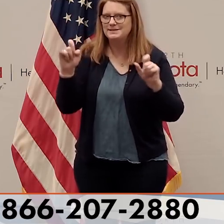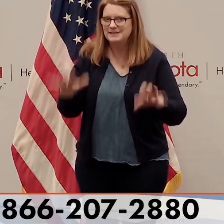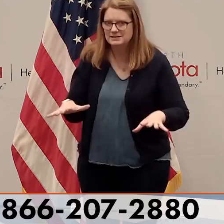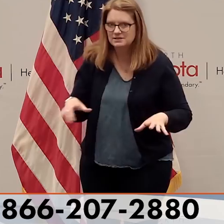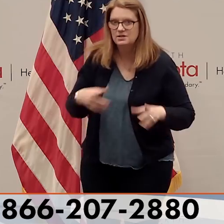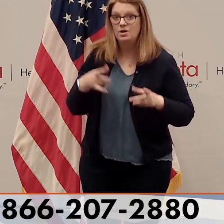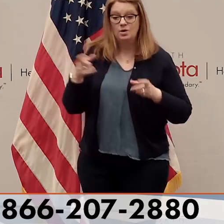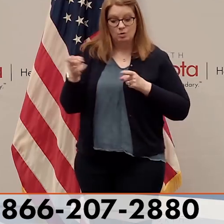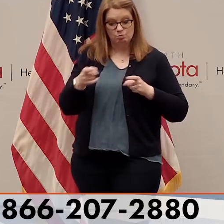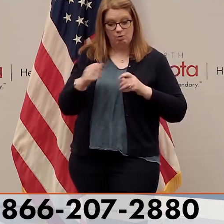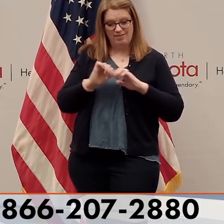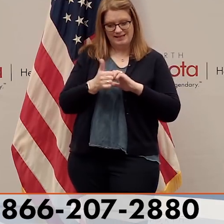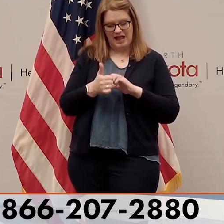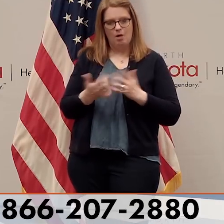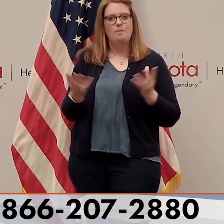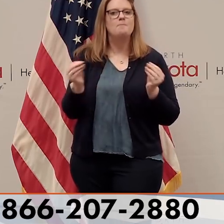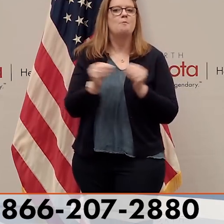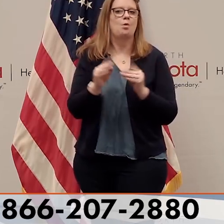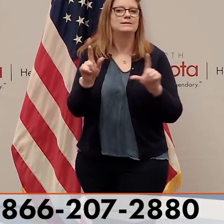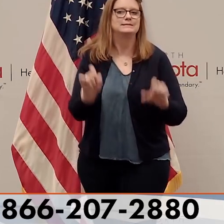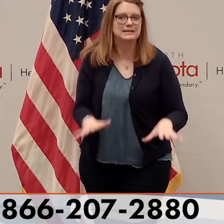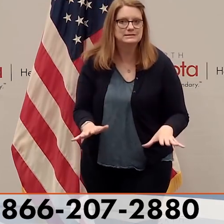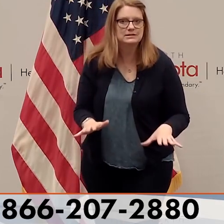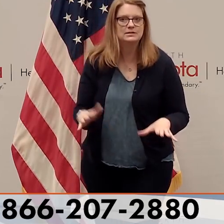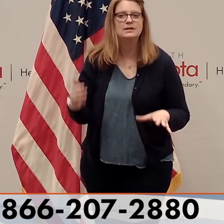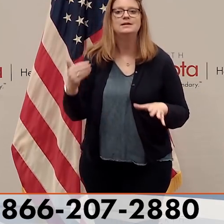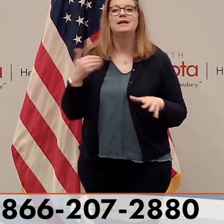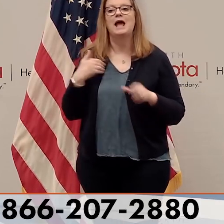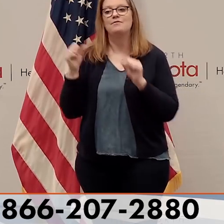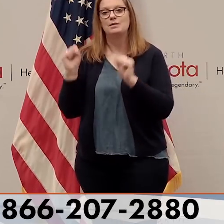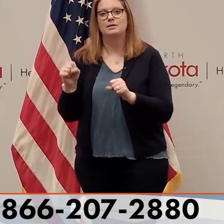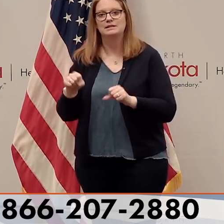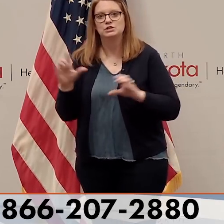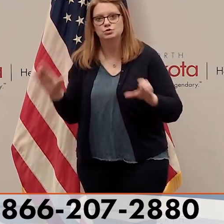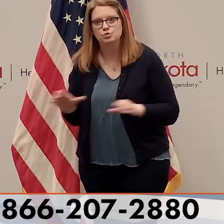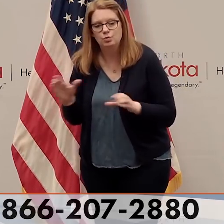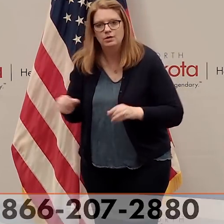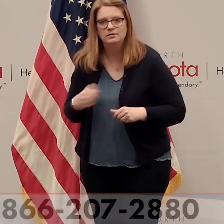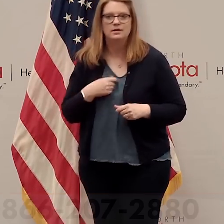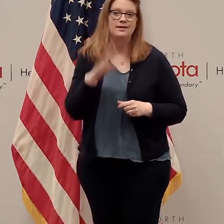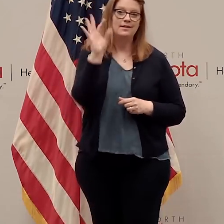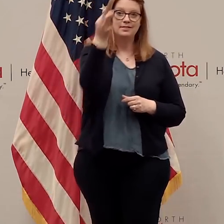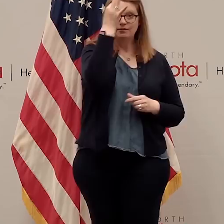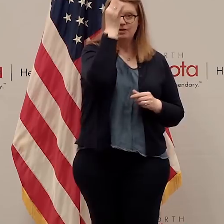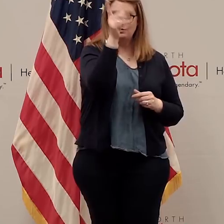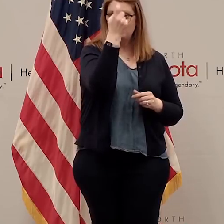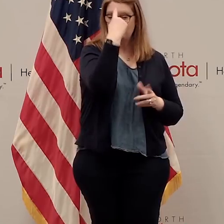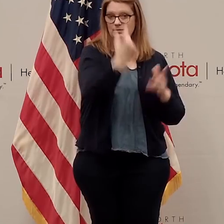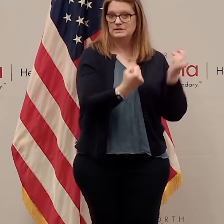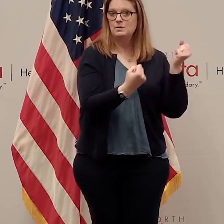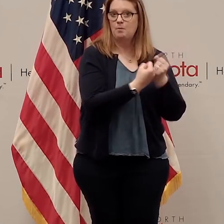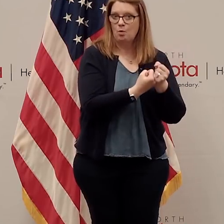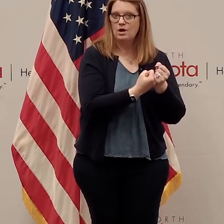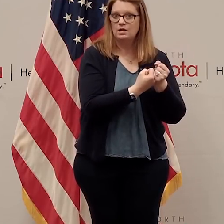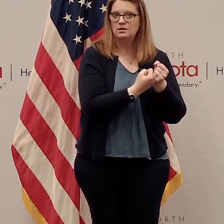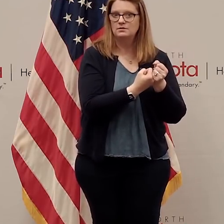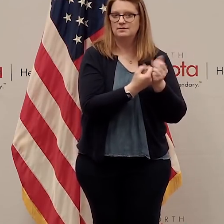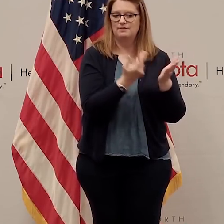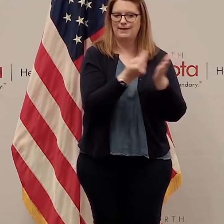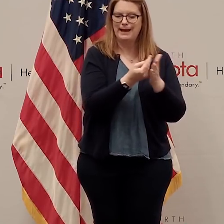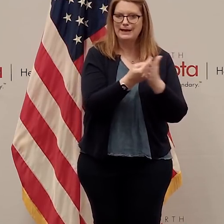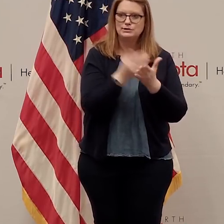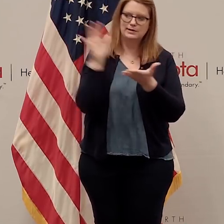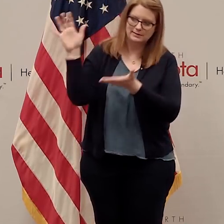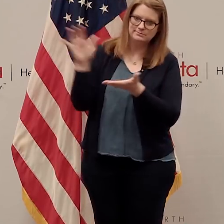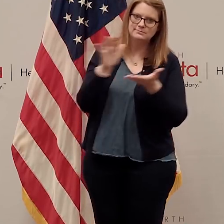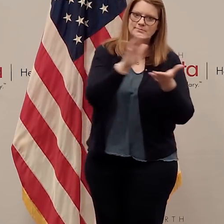control this is getting more testing done, and we've got the capability to do it. The federal government is supporting it with, financially.